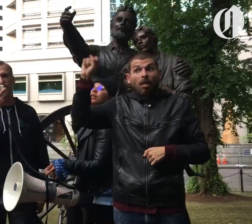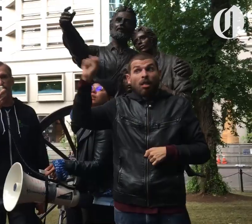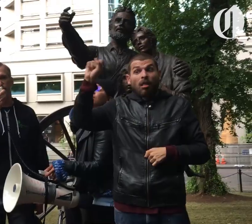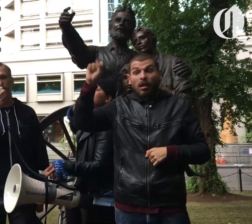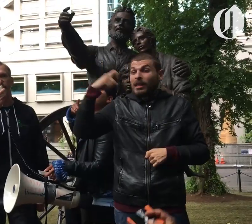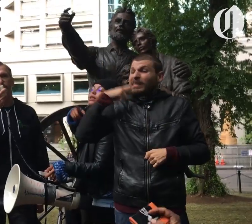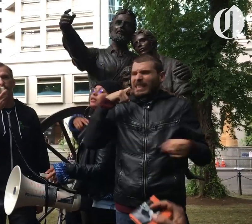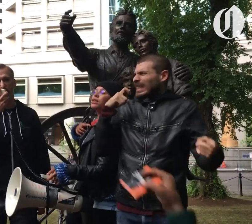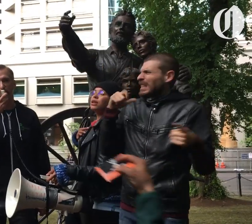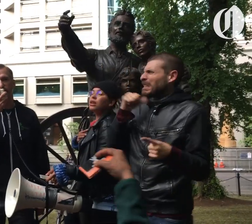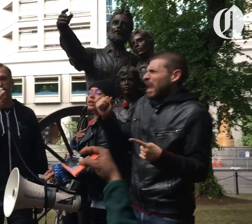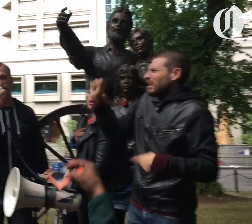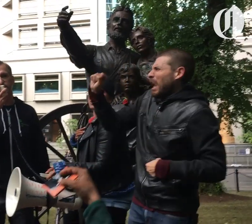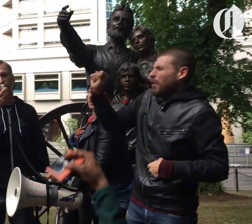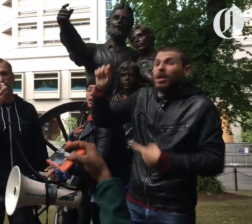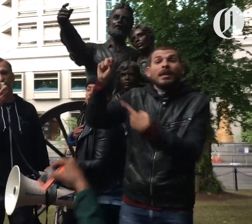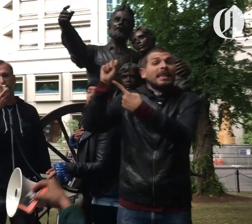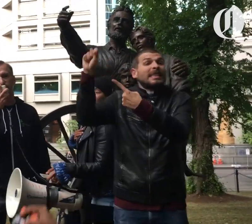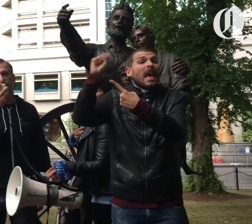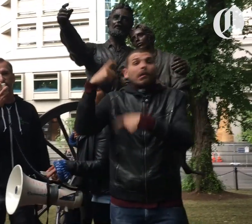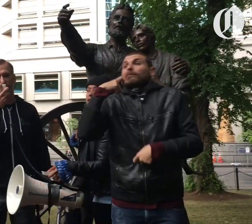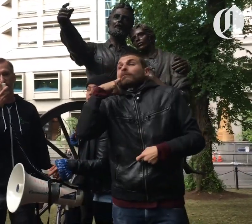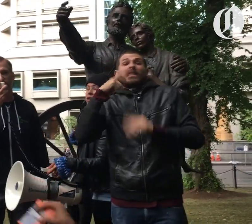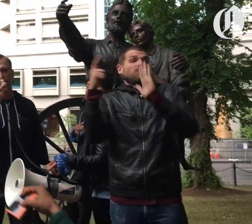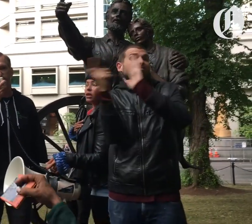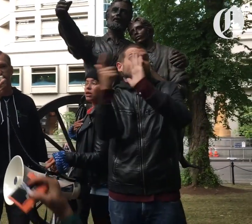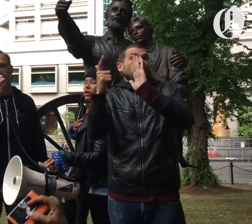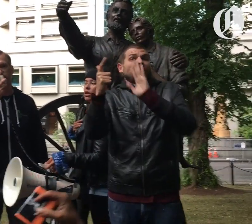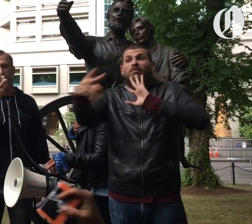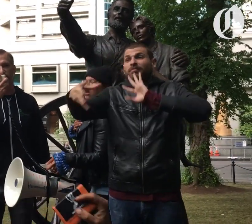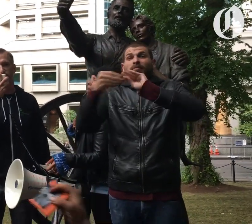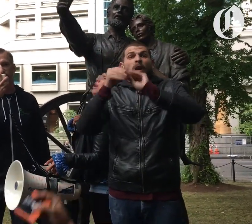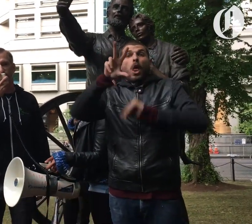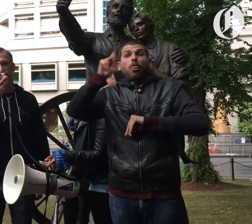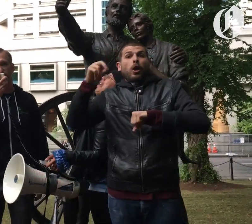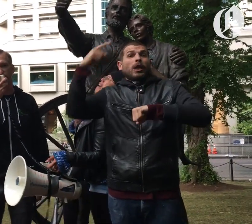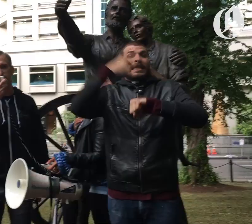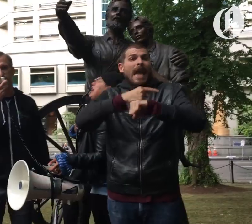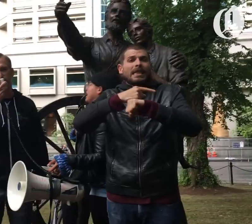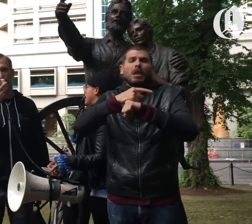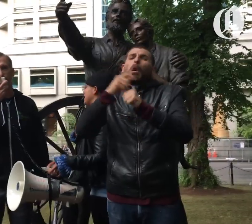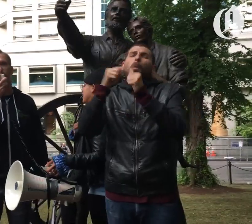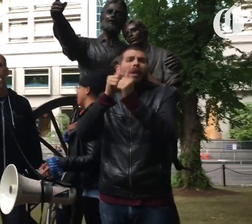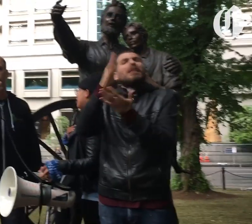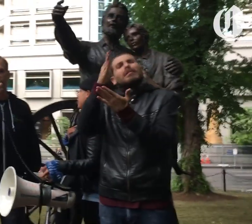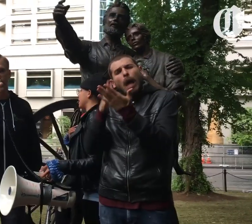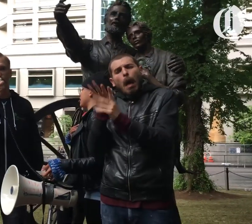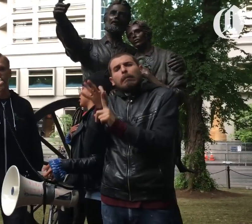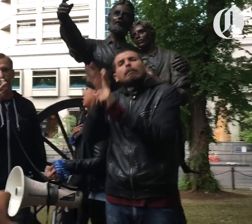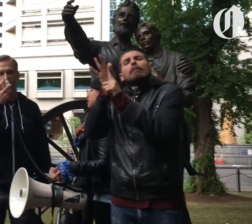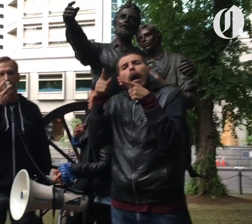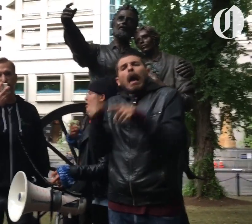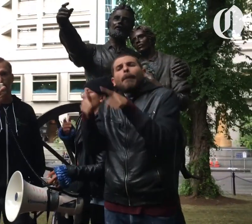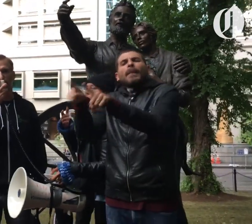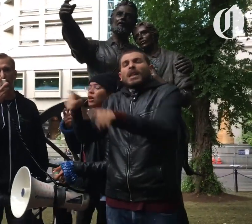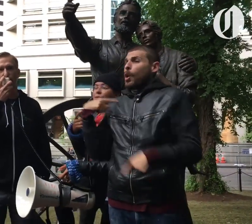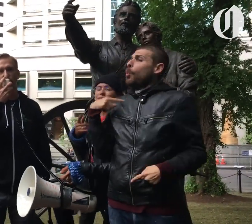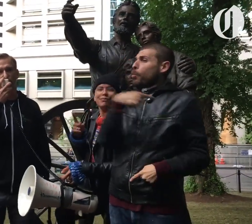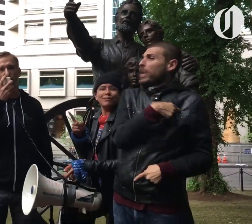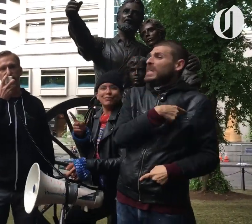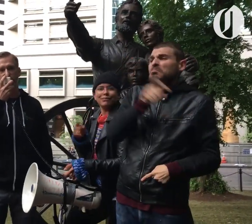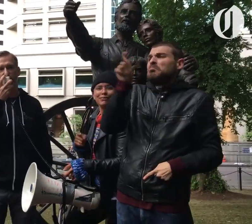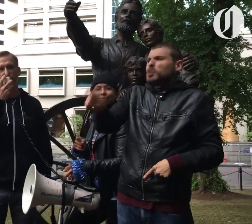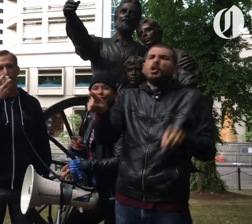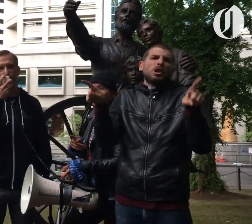this afternoon, we're not Seattle. We're not banned the use of tear gas for 30 days except limited circumstances. We should do the same. Tomorrow,